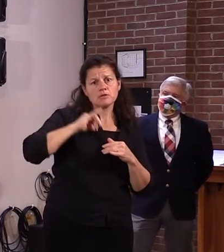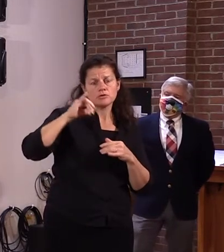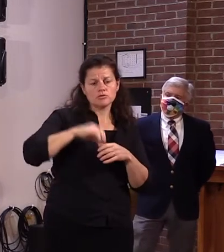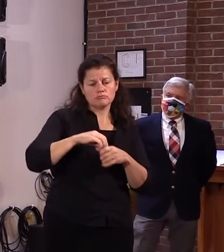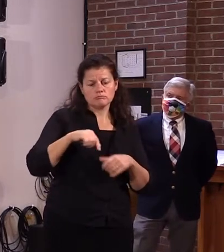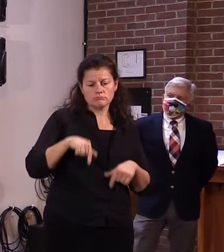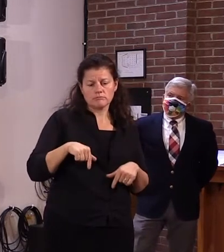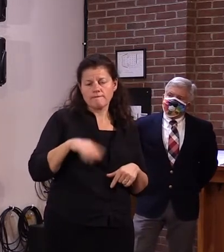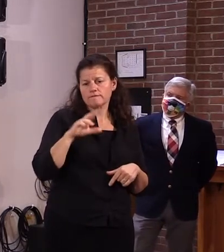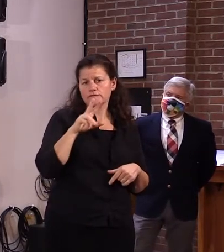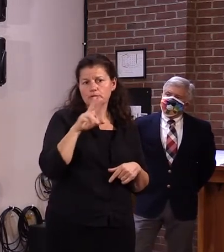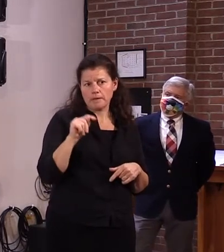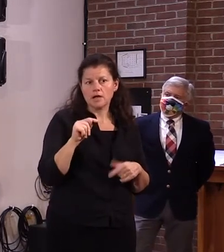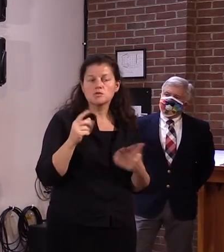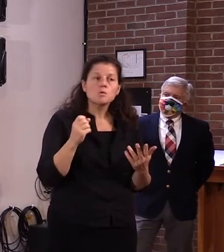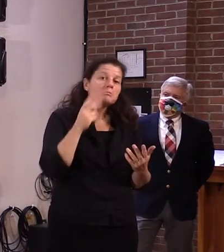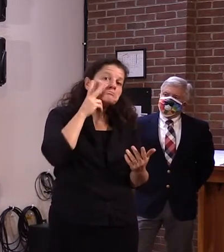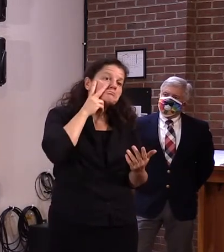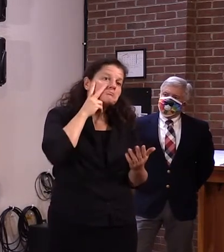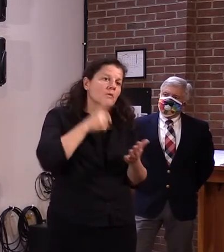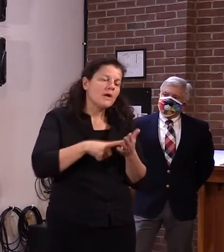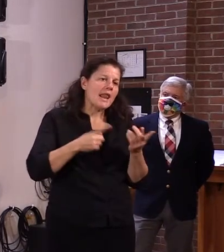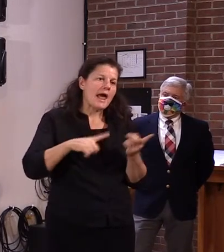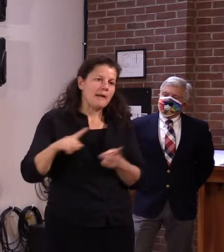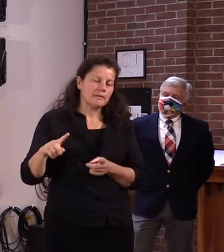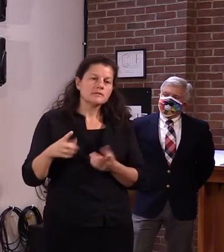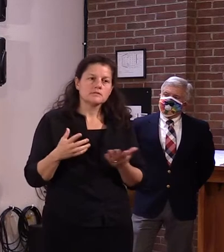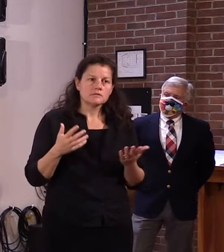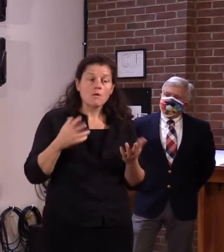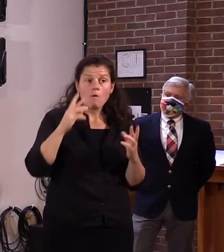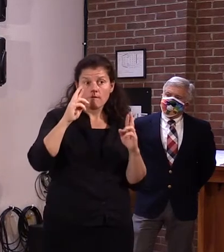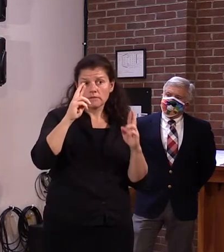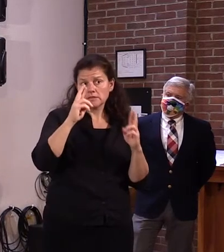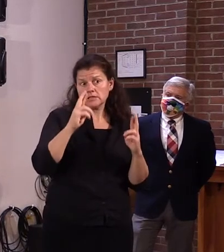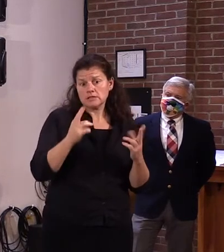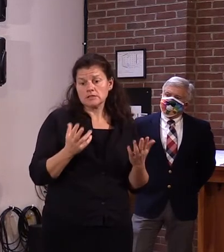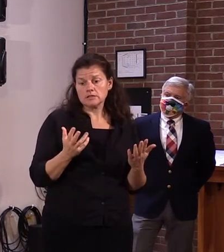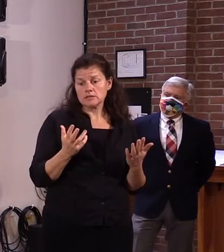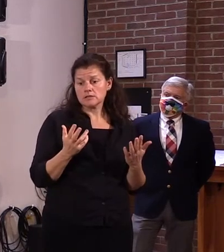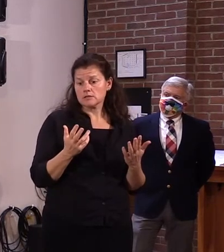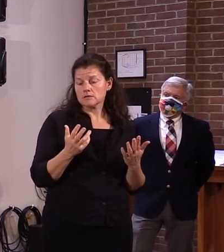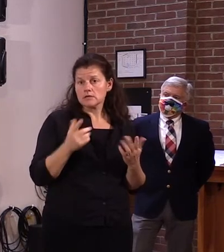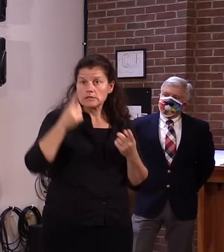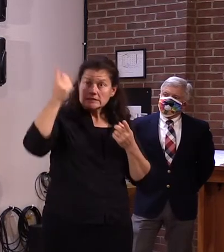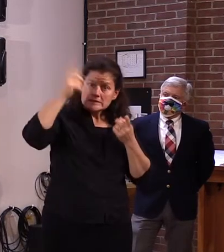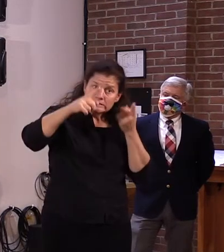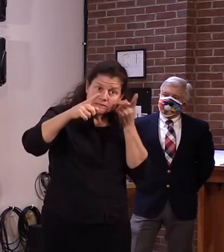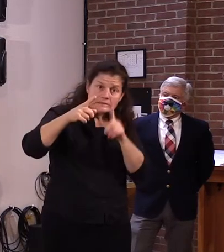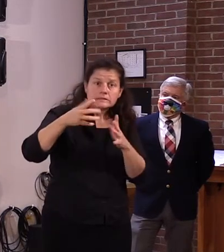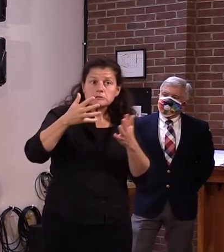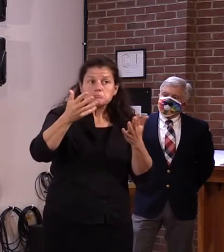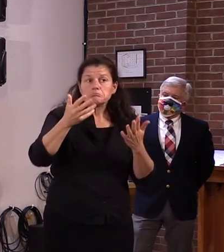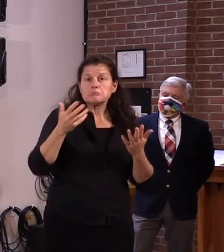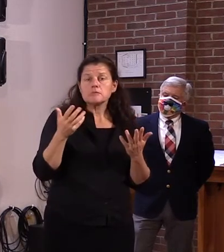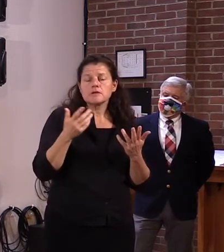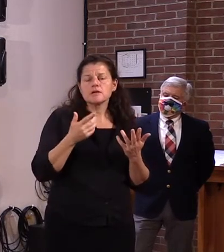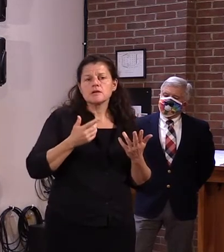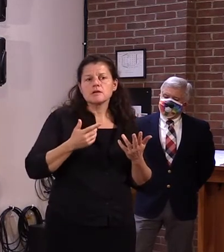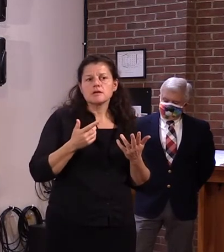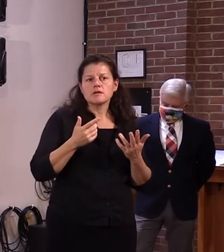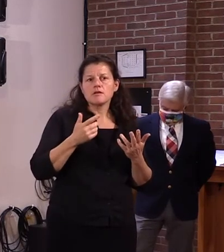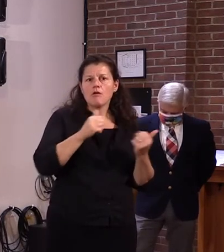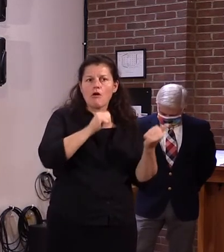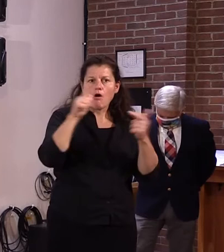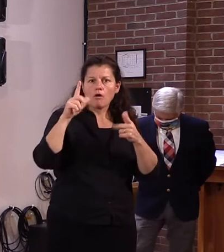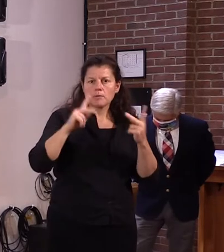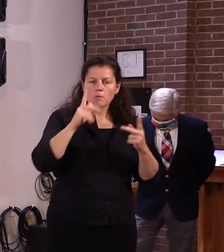doing. So we'll see what happens. Hopefully we'll come to some conclusion on this, that everyone will follow